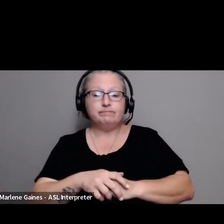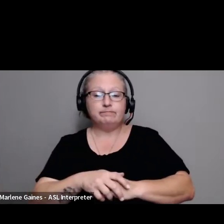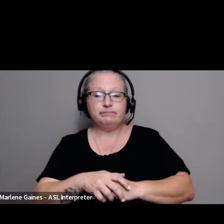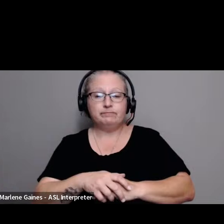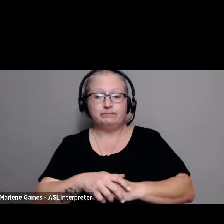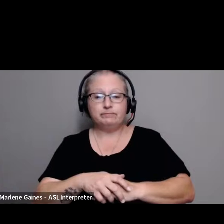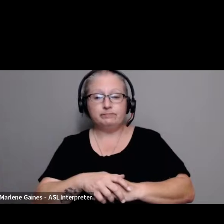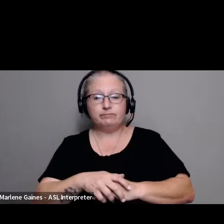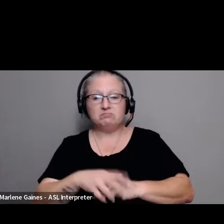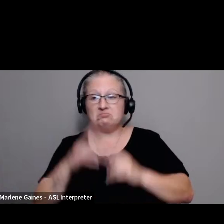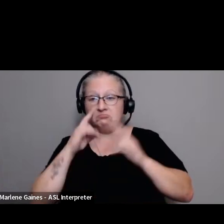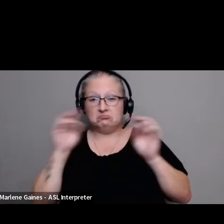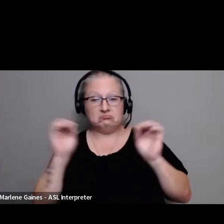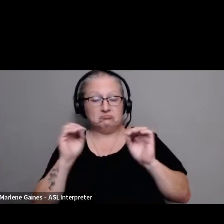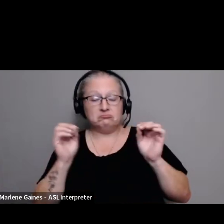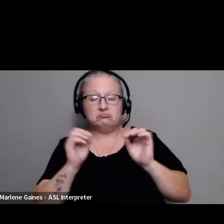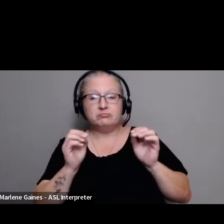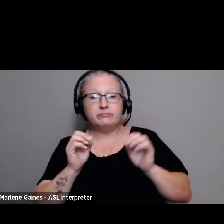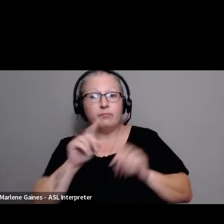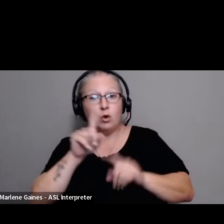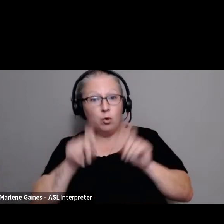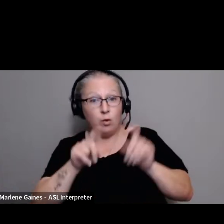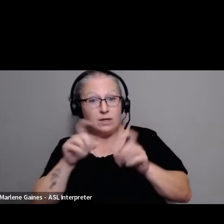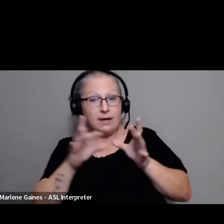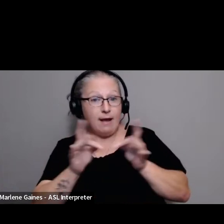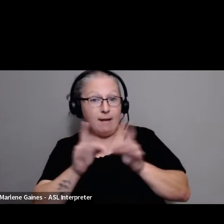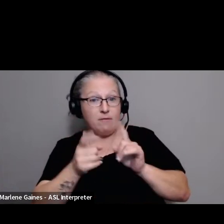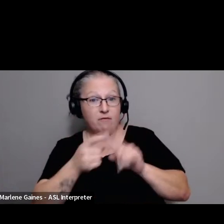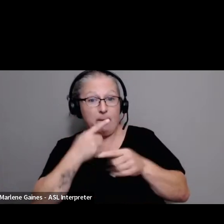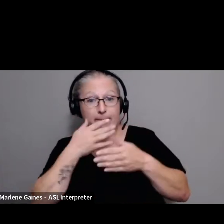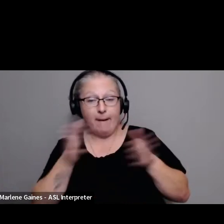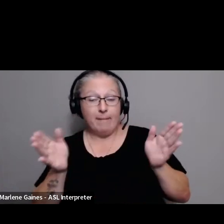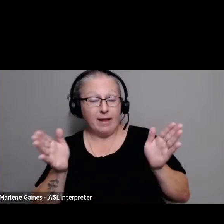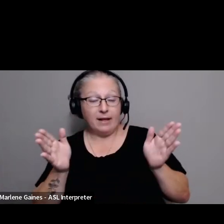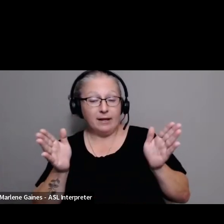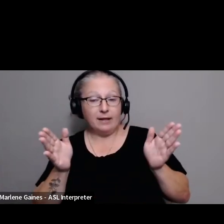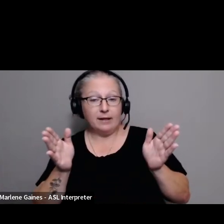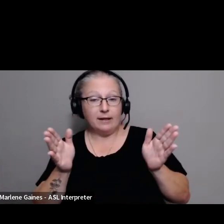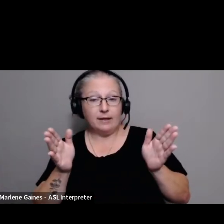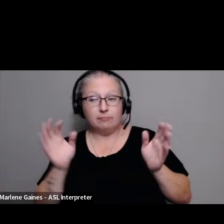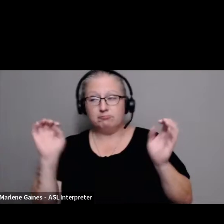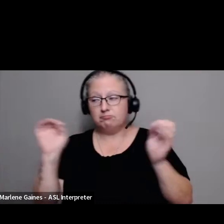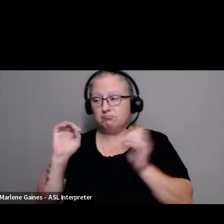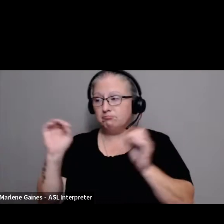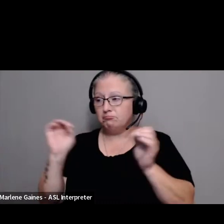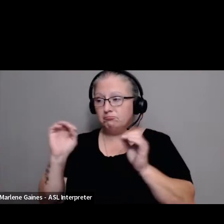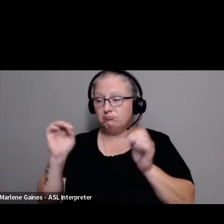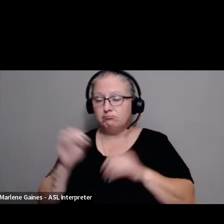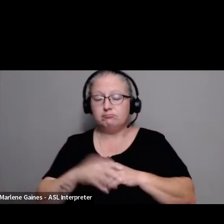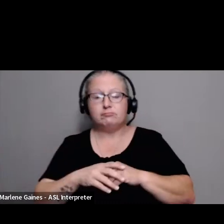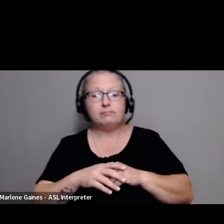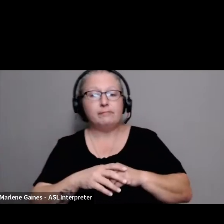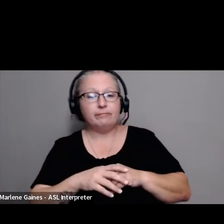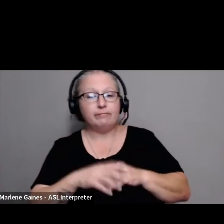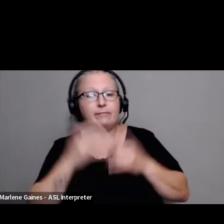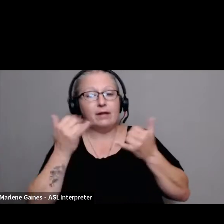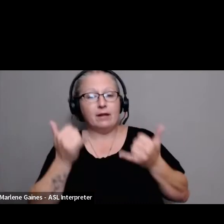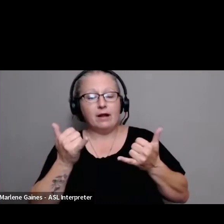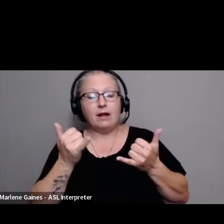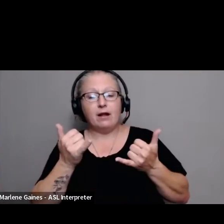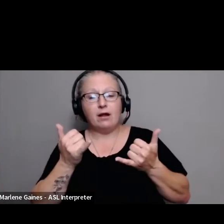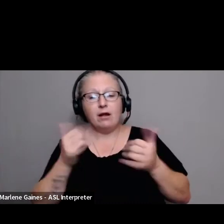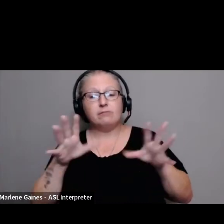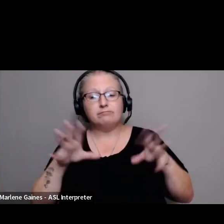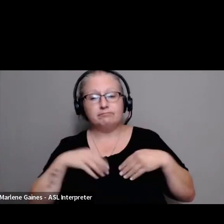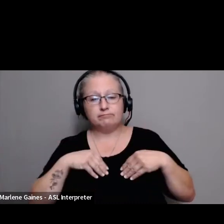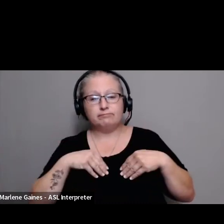Okay, I don't see any. Are there any questions or comments from the public? There are none. Okay, I will now